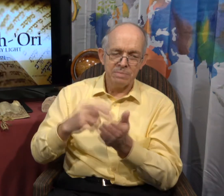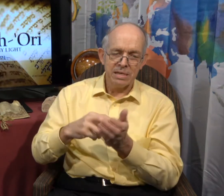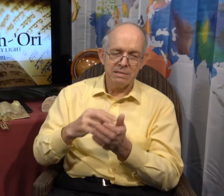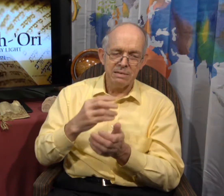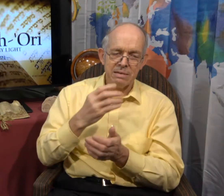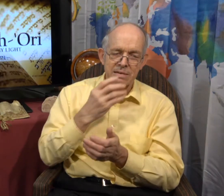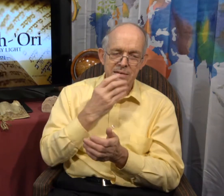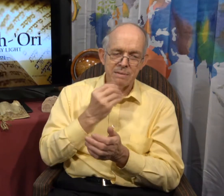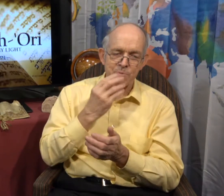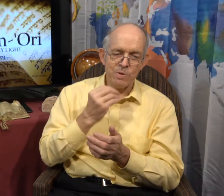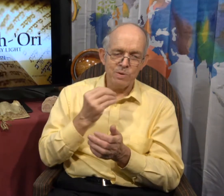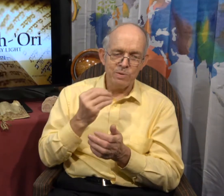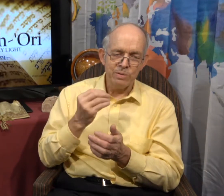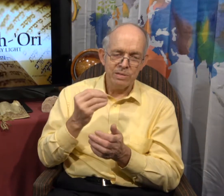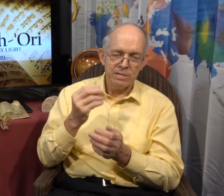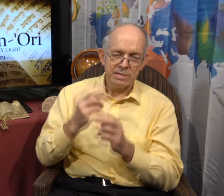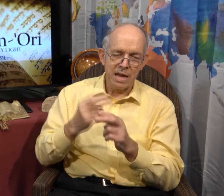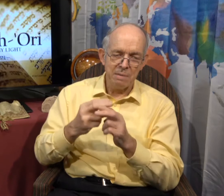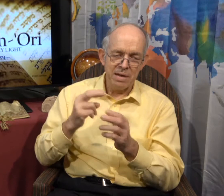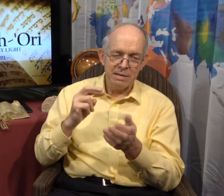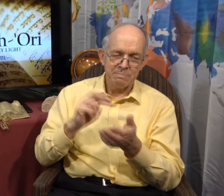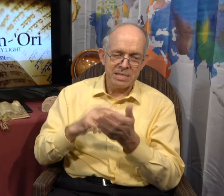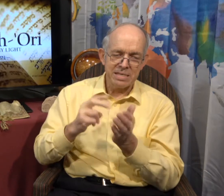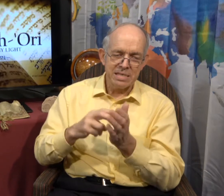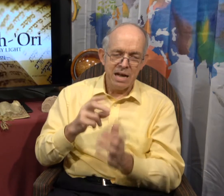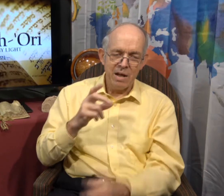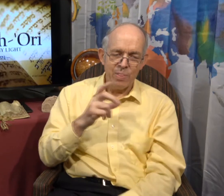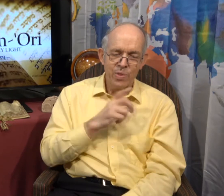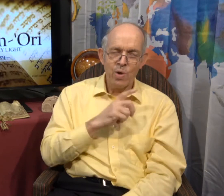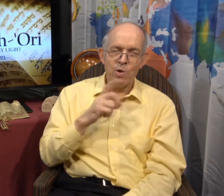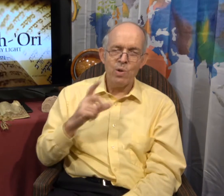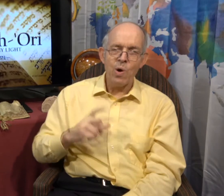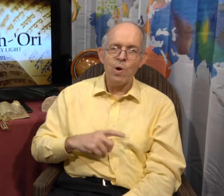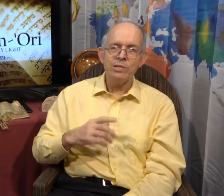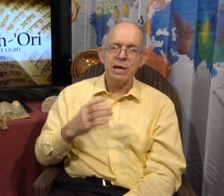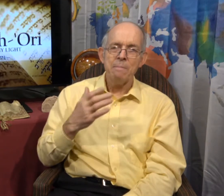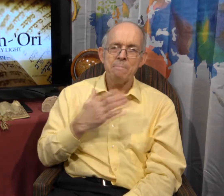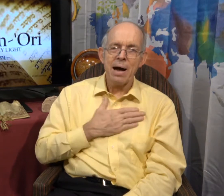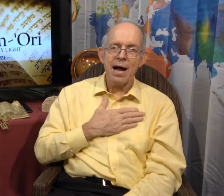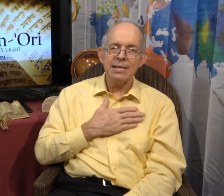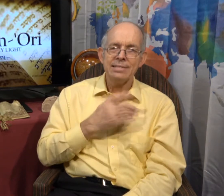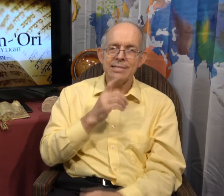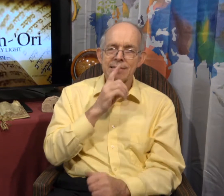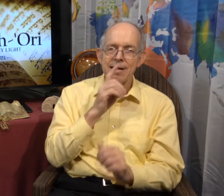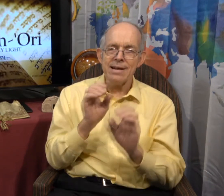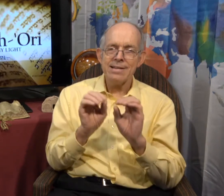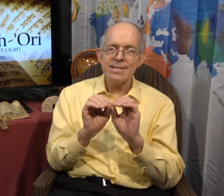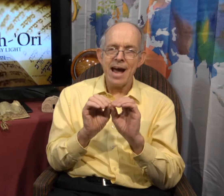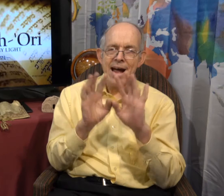mean Hebrew name, mean the Lord my name.